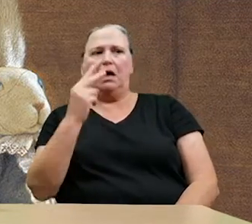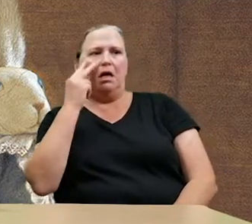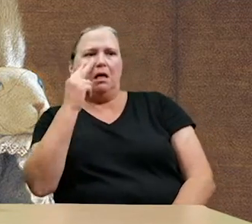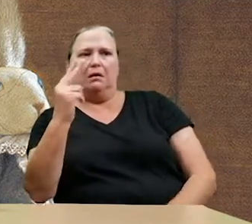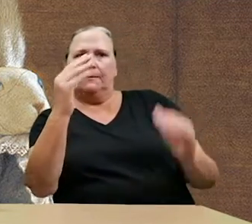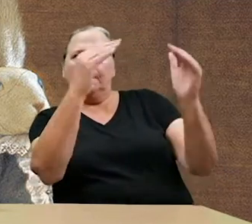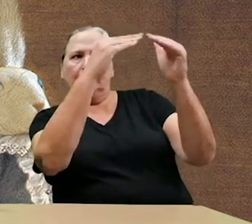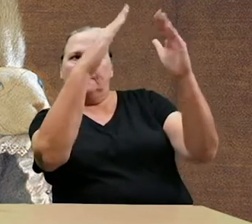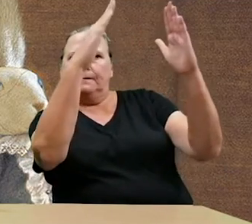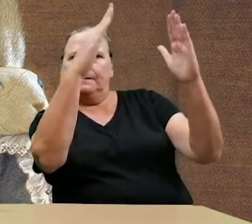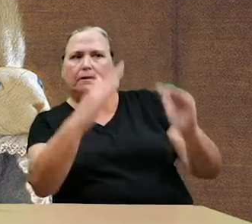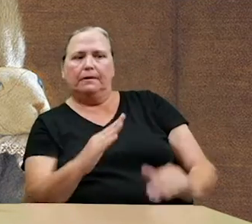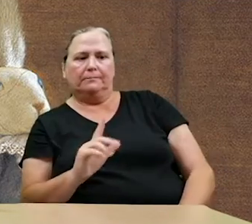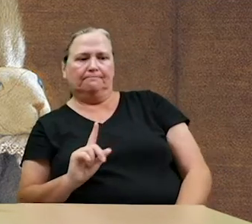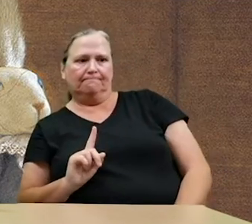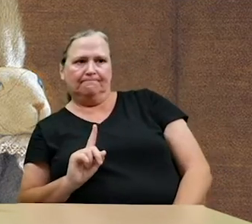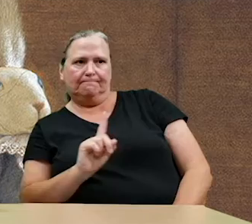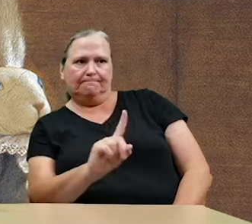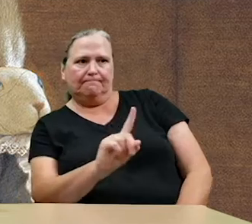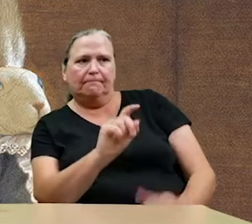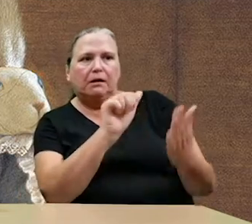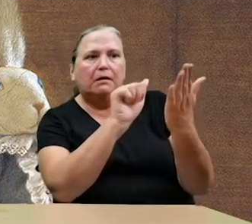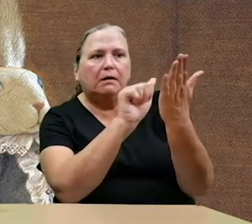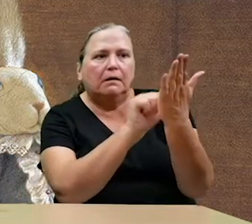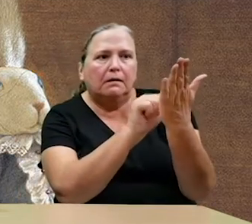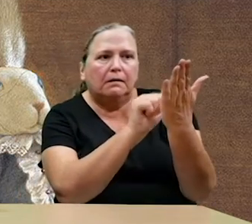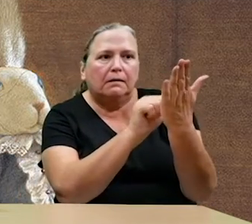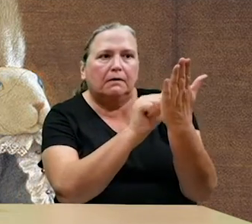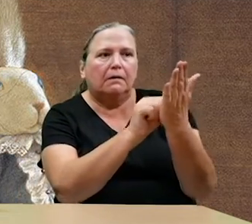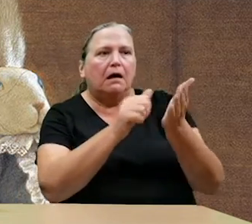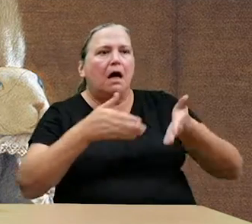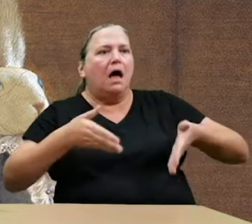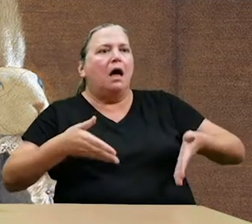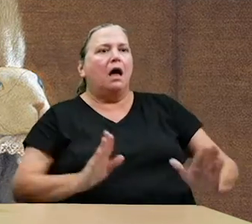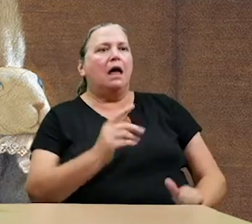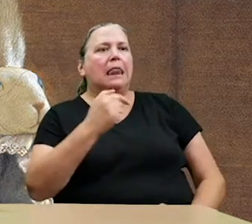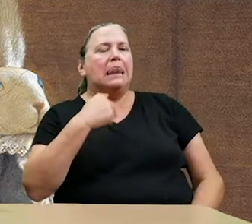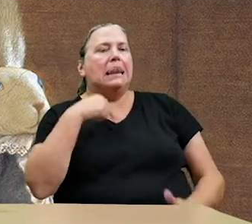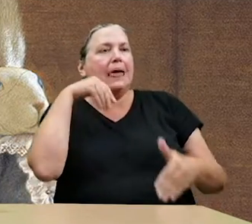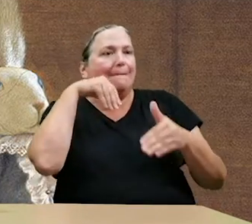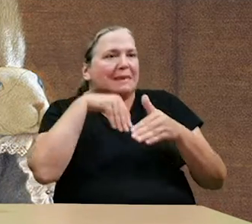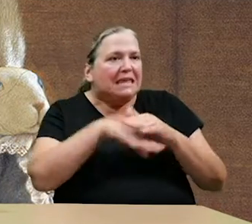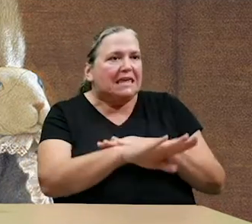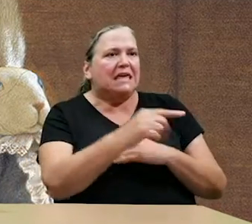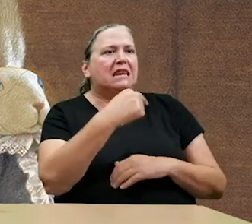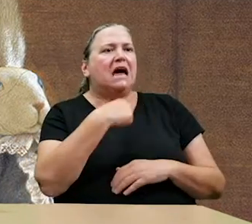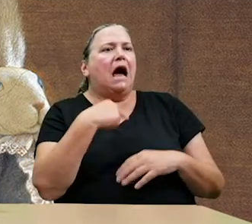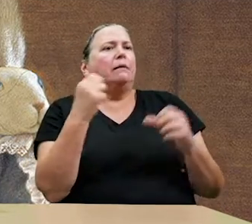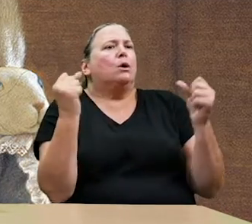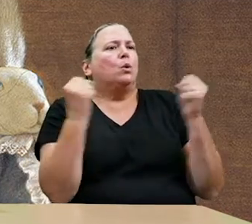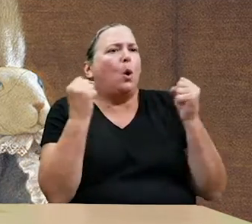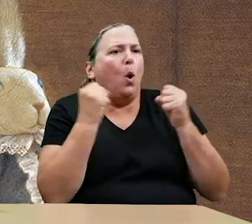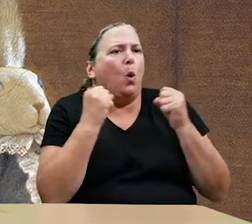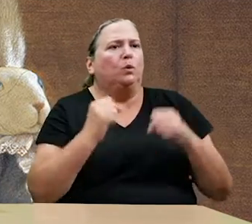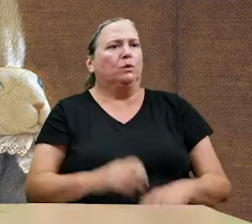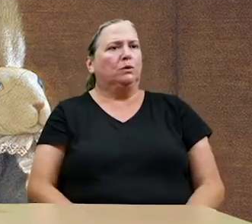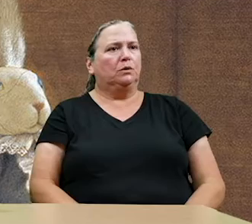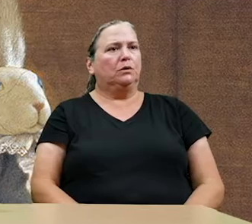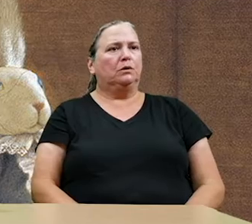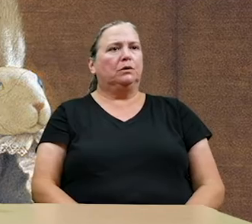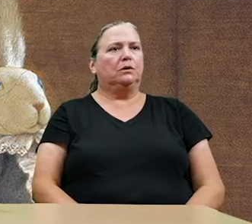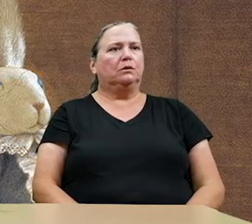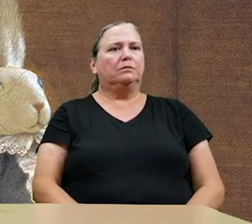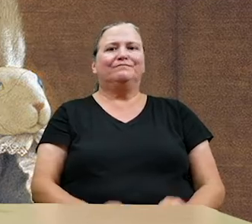the door. She said, let me in. I'm cold. There was